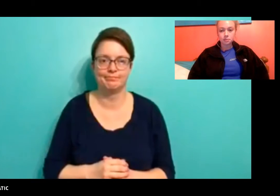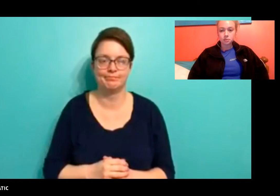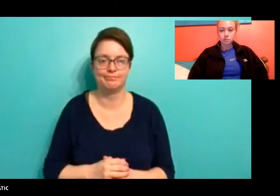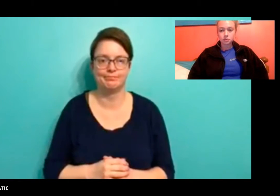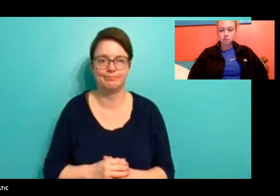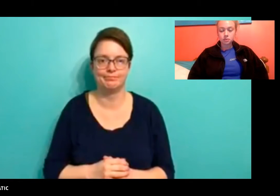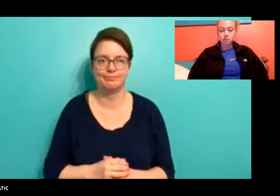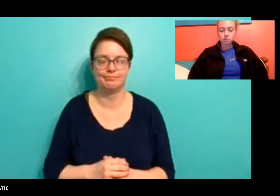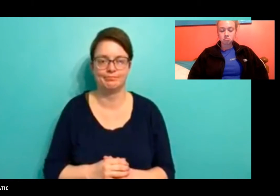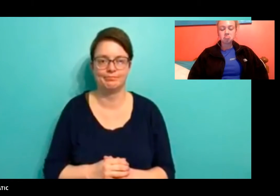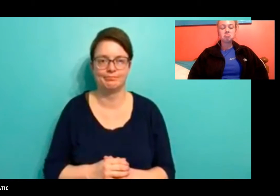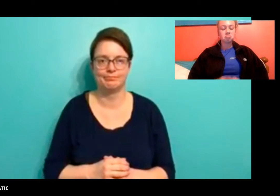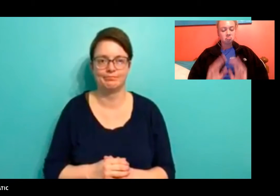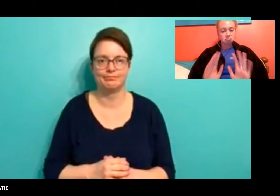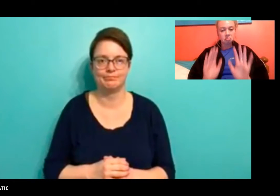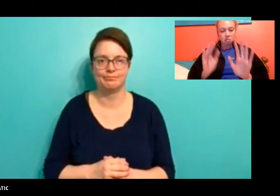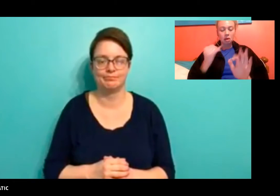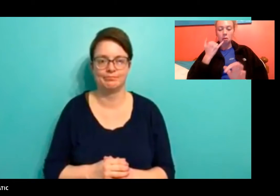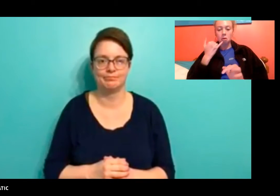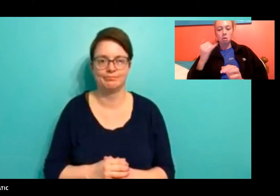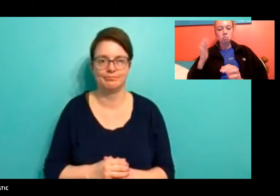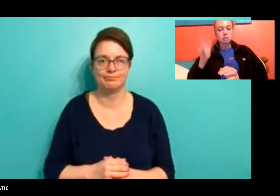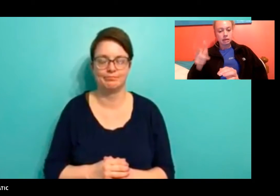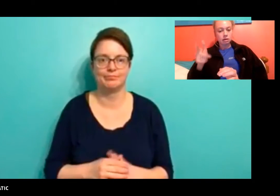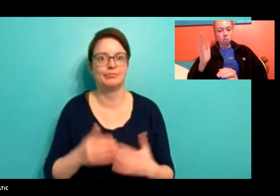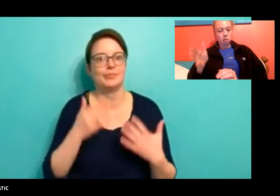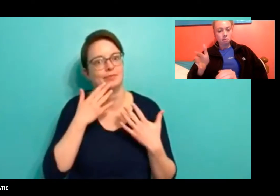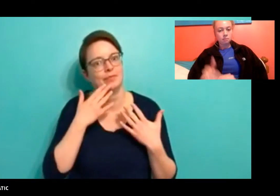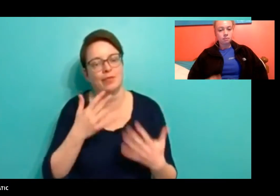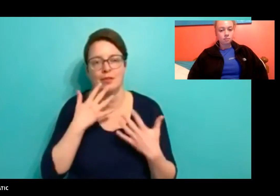614-557-2240. Great. I'll call you soon.